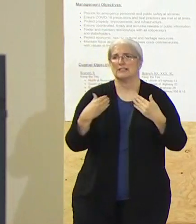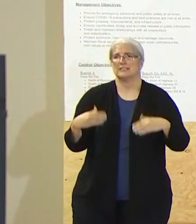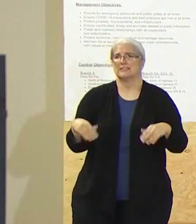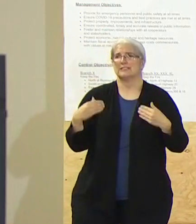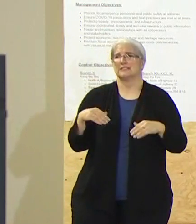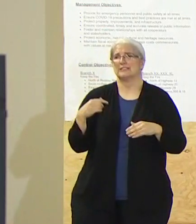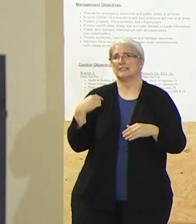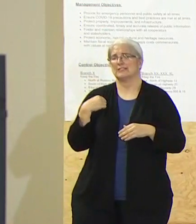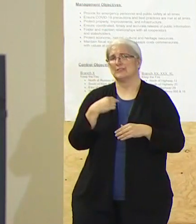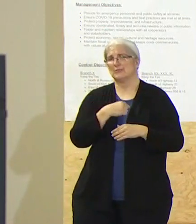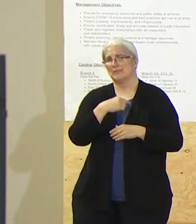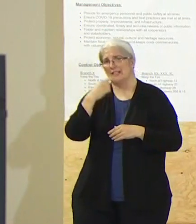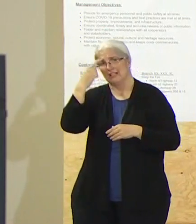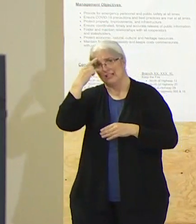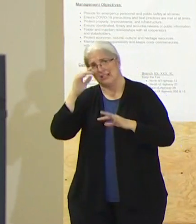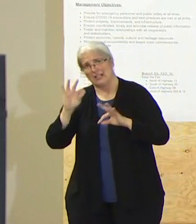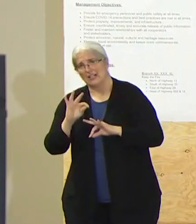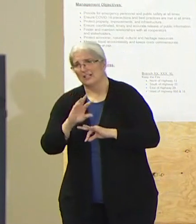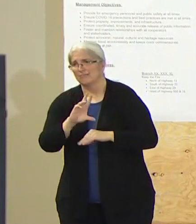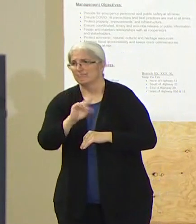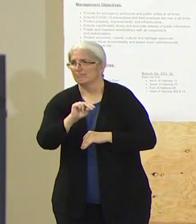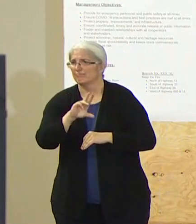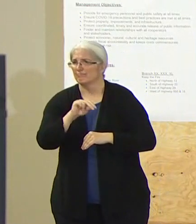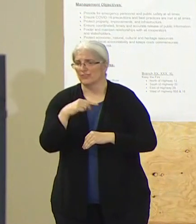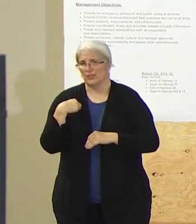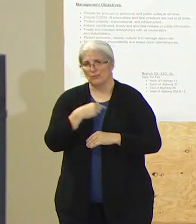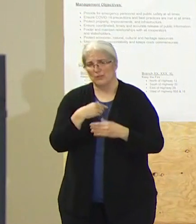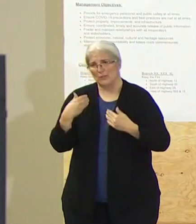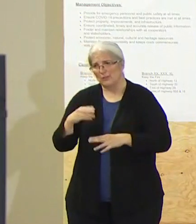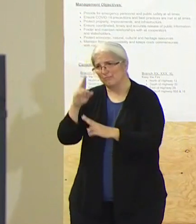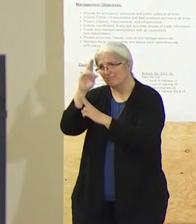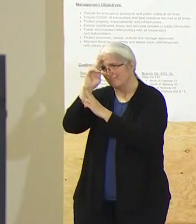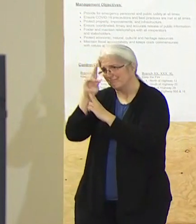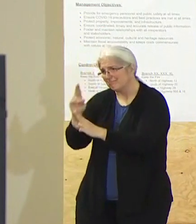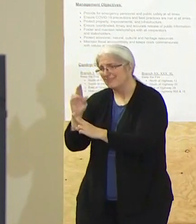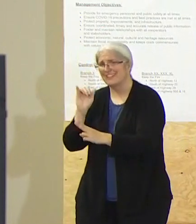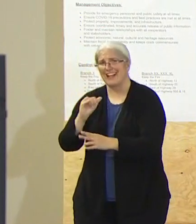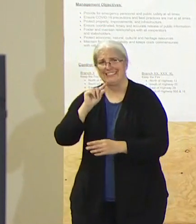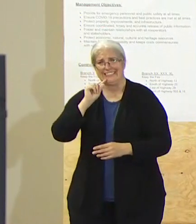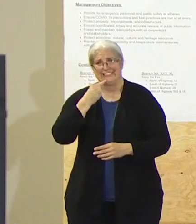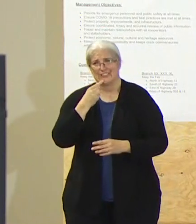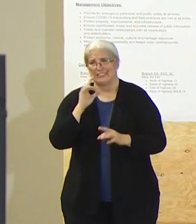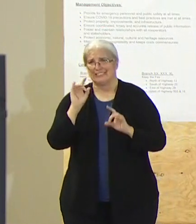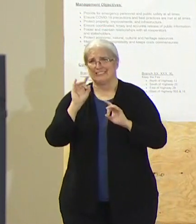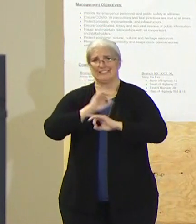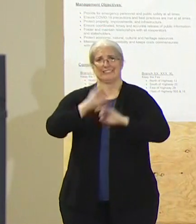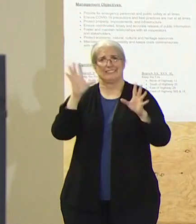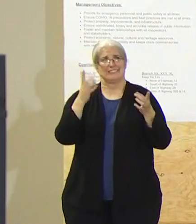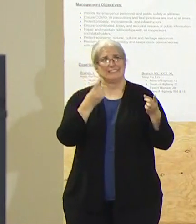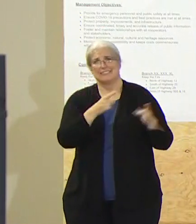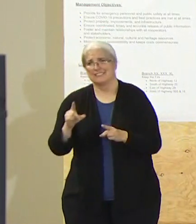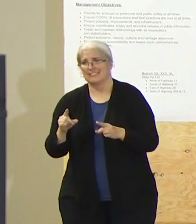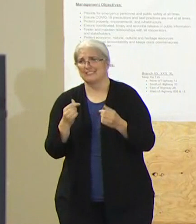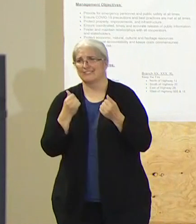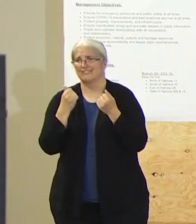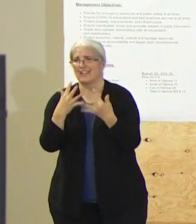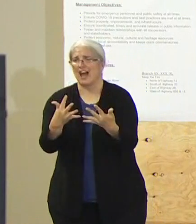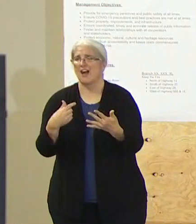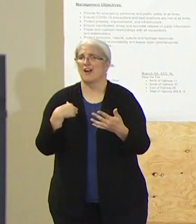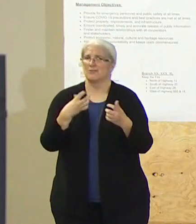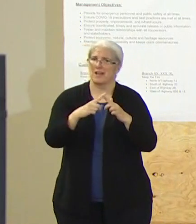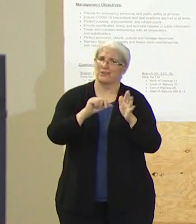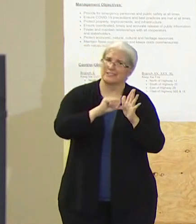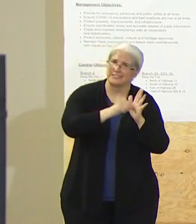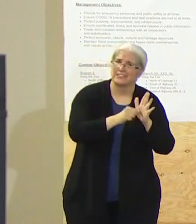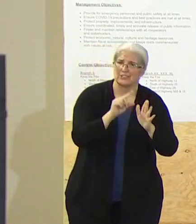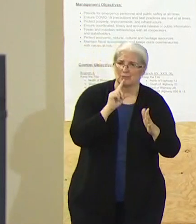deadly this moment is and why it is essential, as the message has been amply referenced